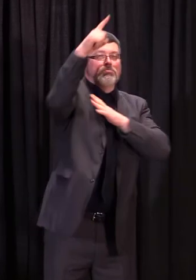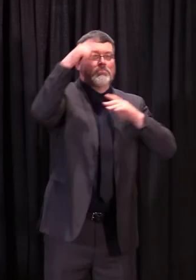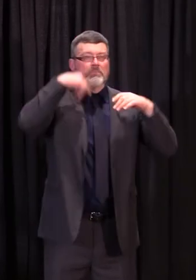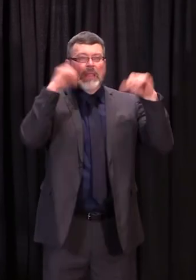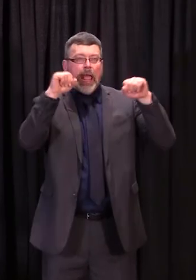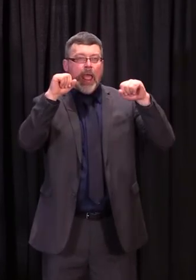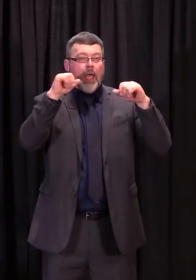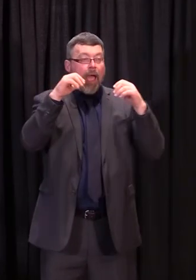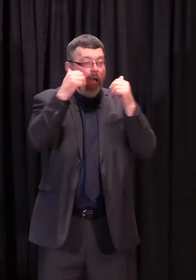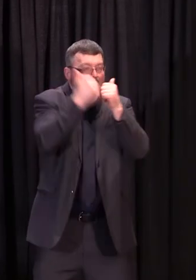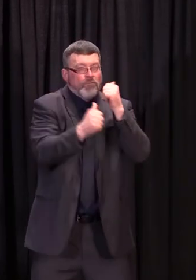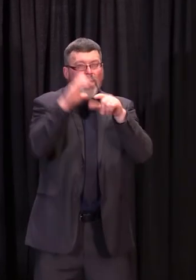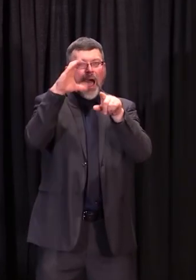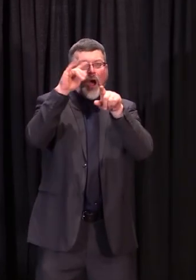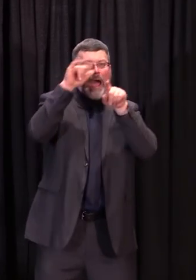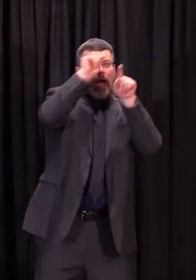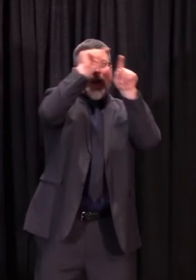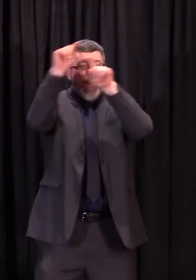every family?